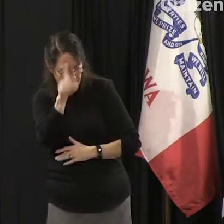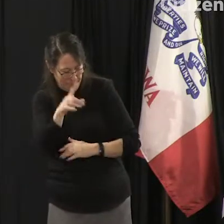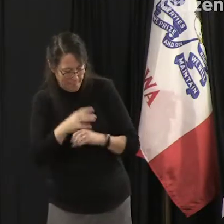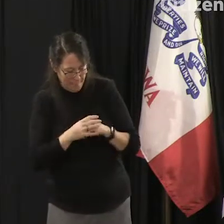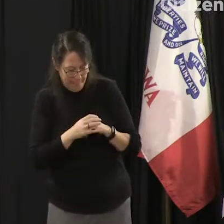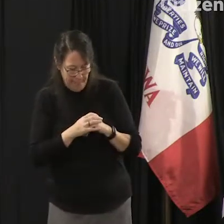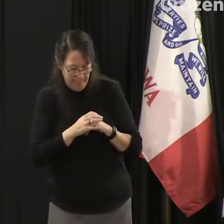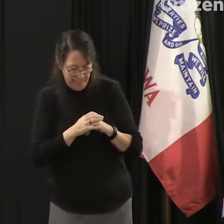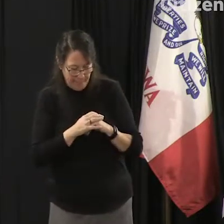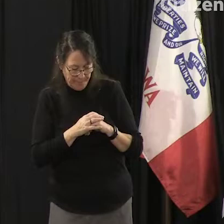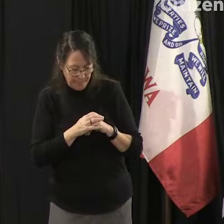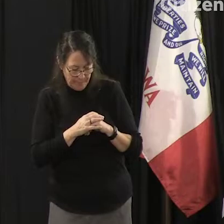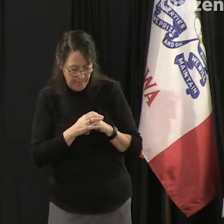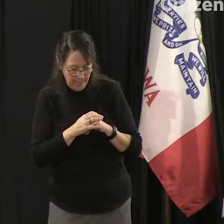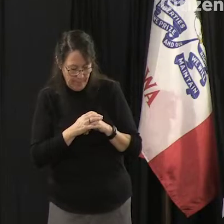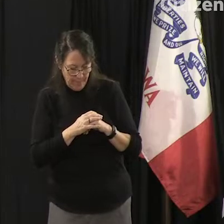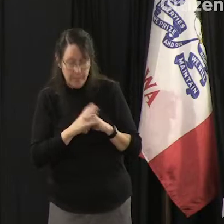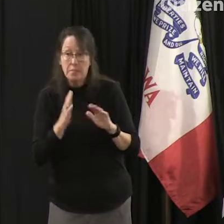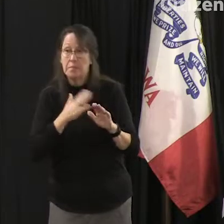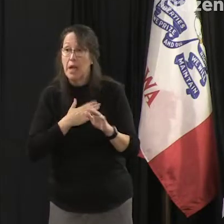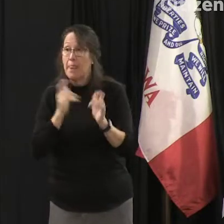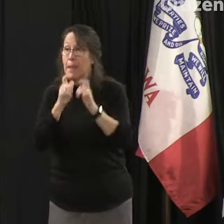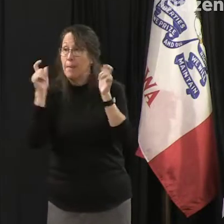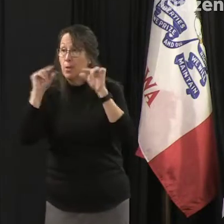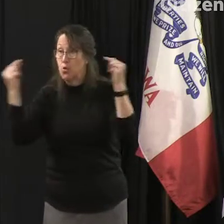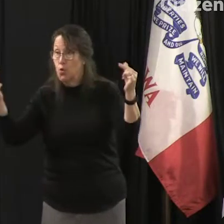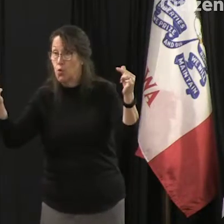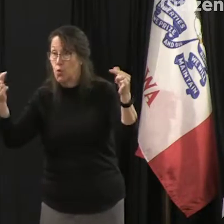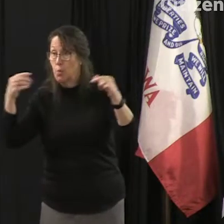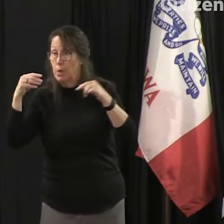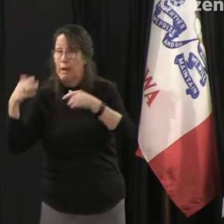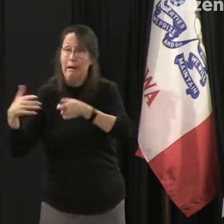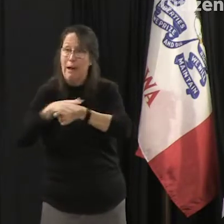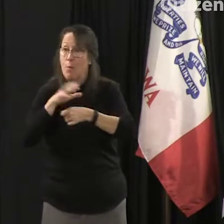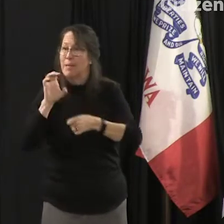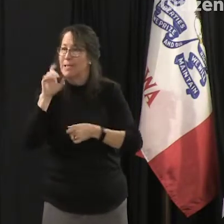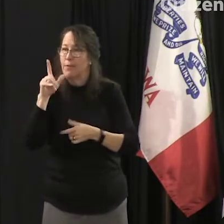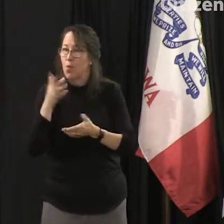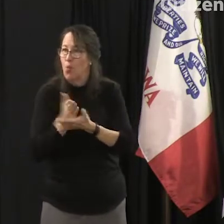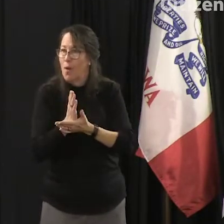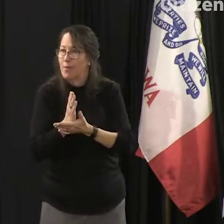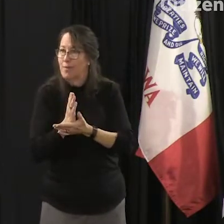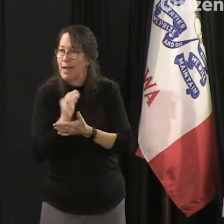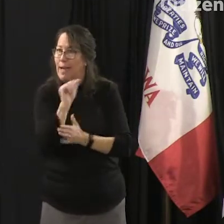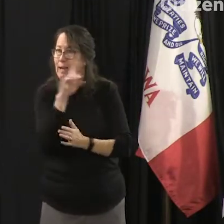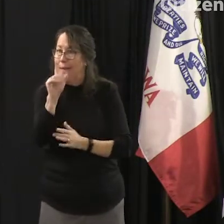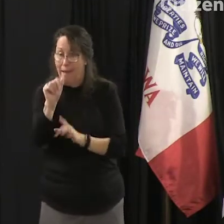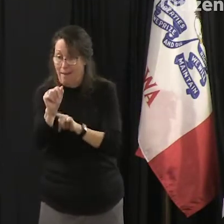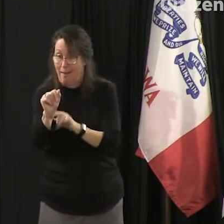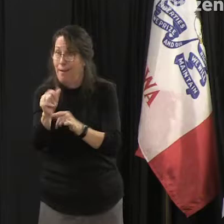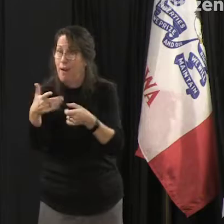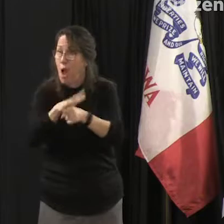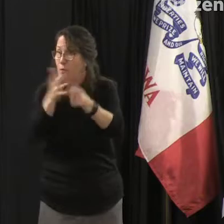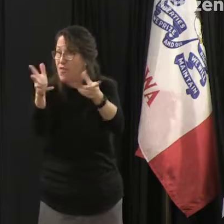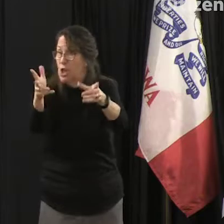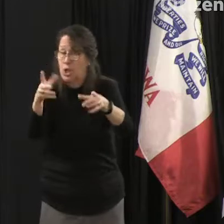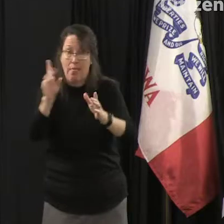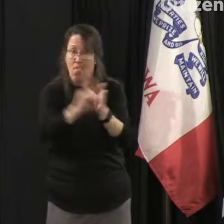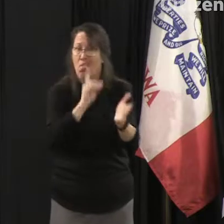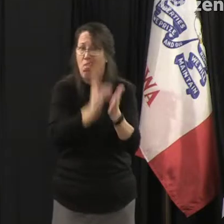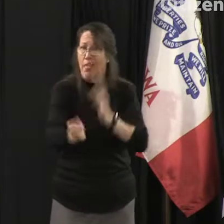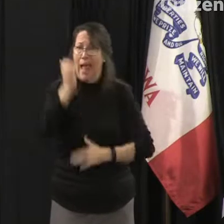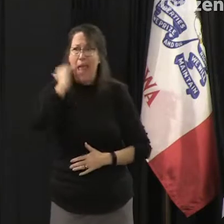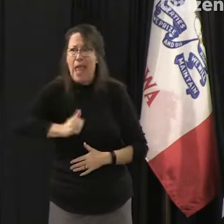I'd put it this way. The largest minority group in America, covered by a civil rights bill, the Americans with Disabilities Act. People